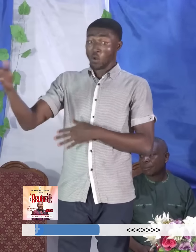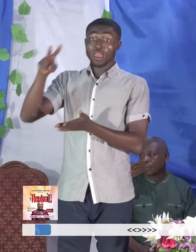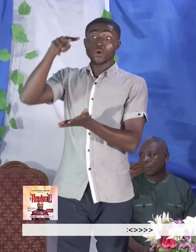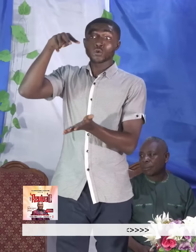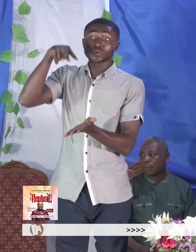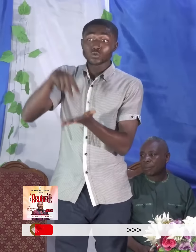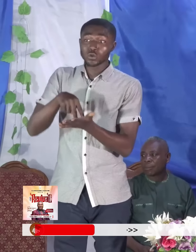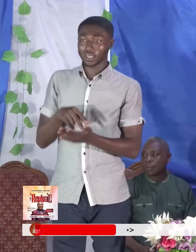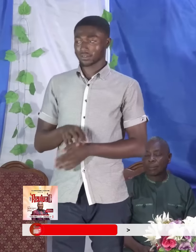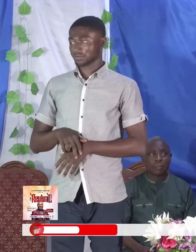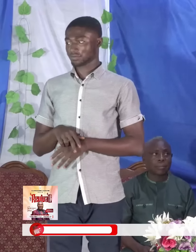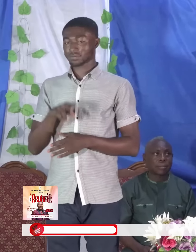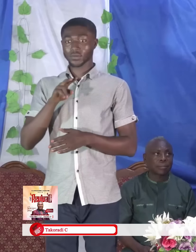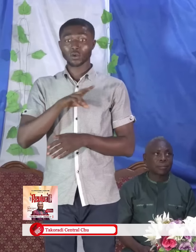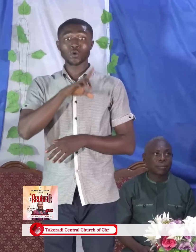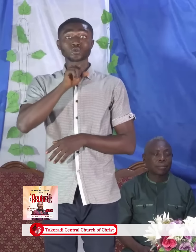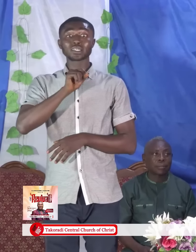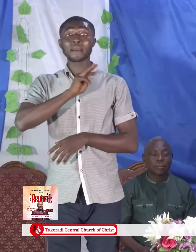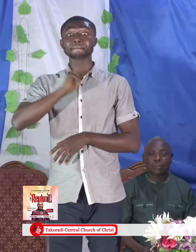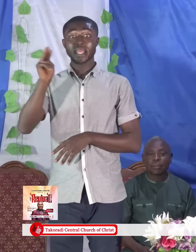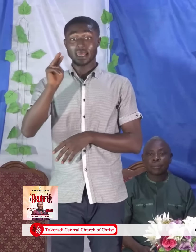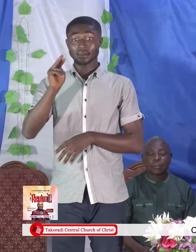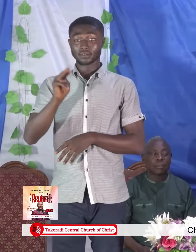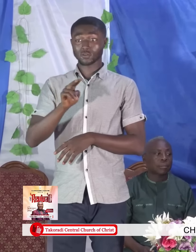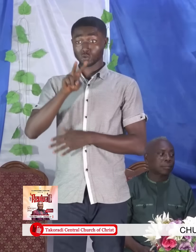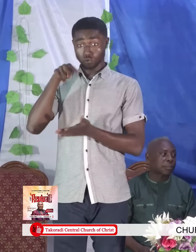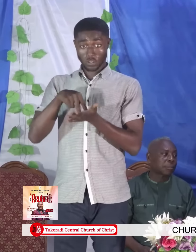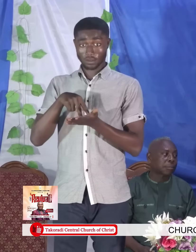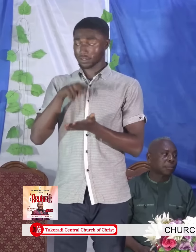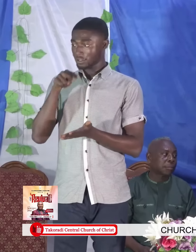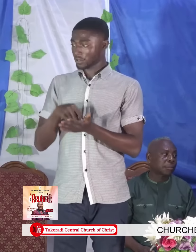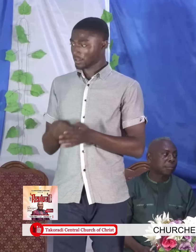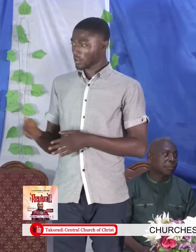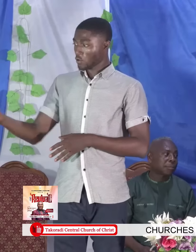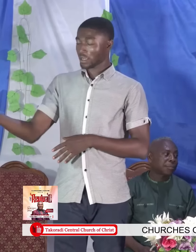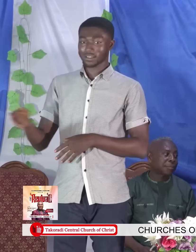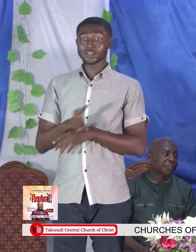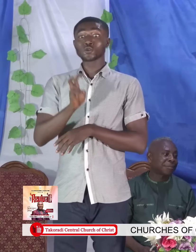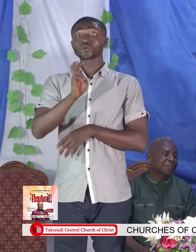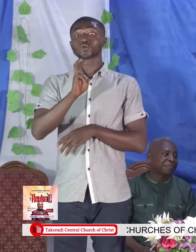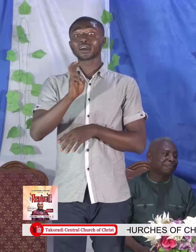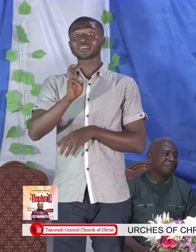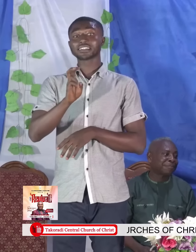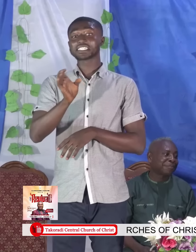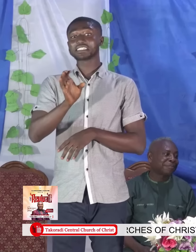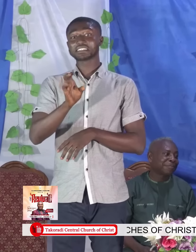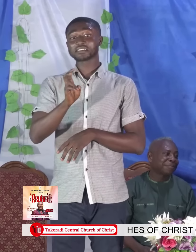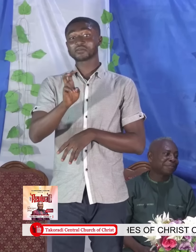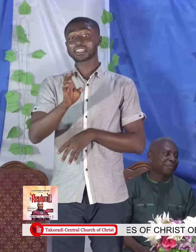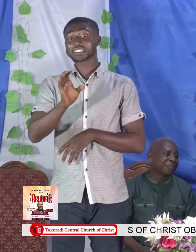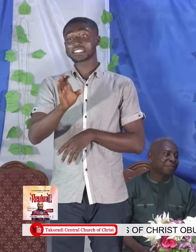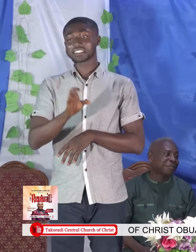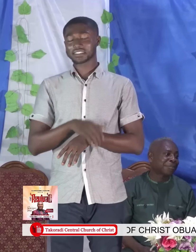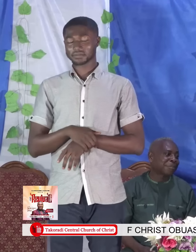obi chewo 2000 20 million obi dia no no aha 200 cedis obi chewo 200 cedis that is 2